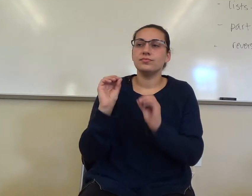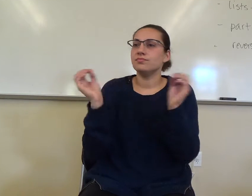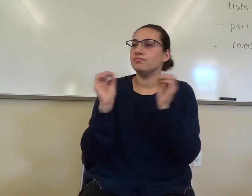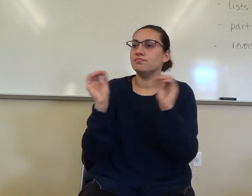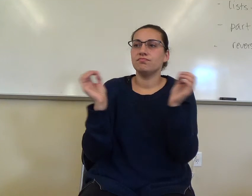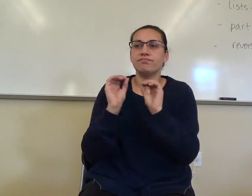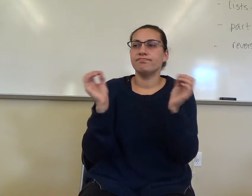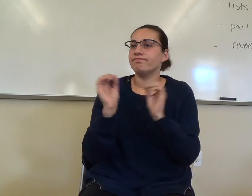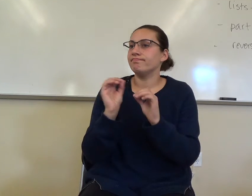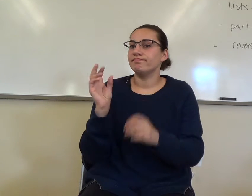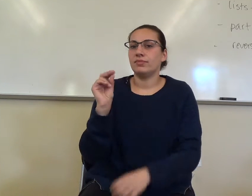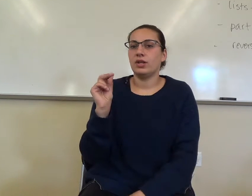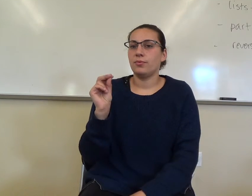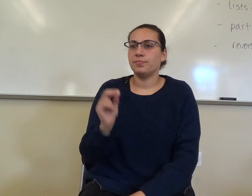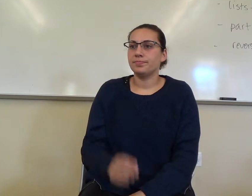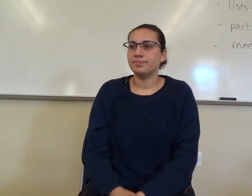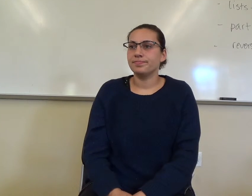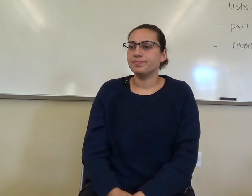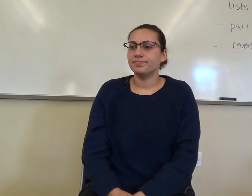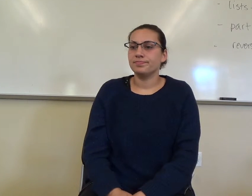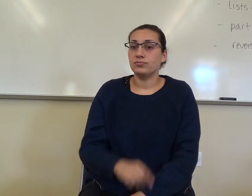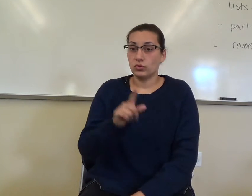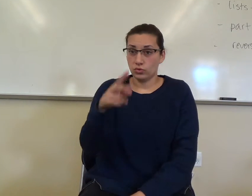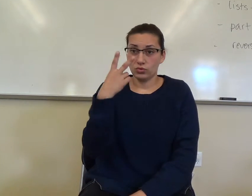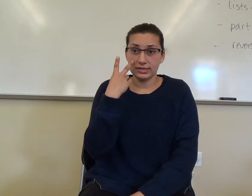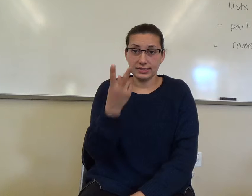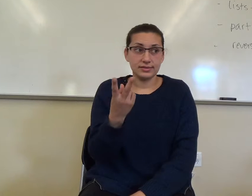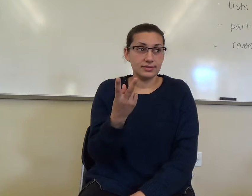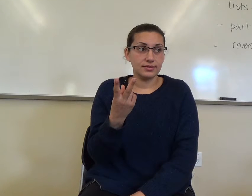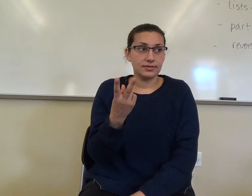transition here. Do you see